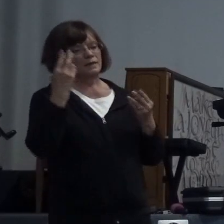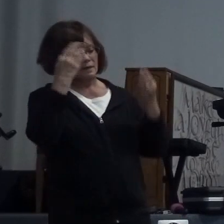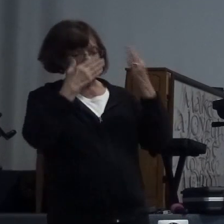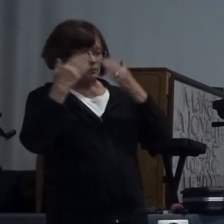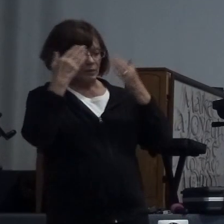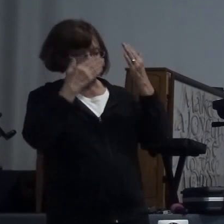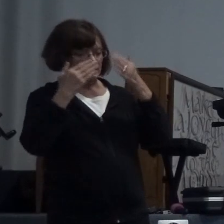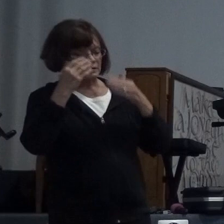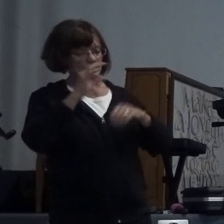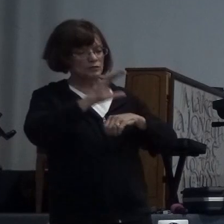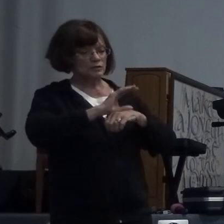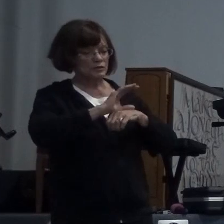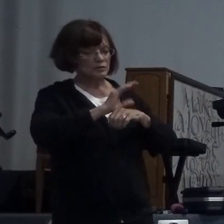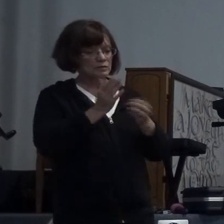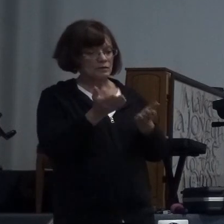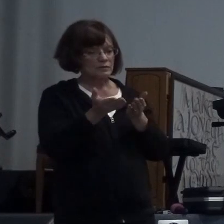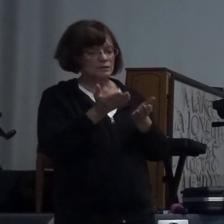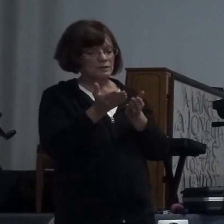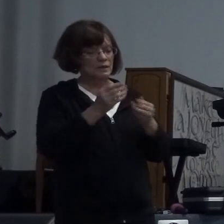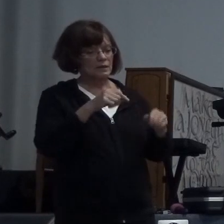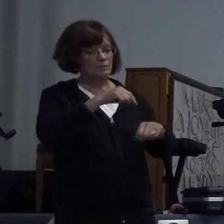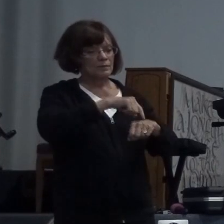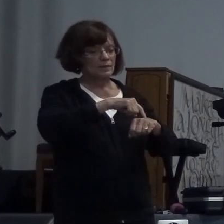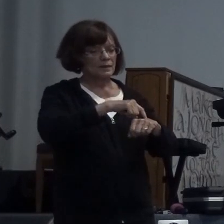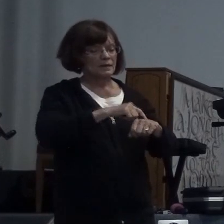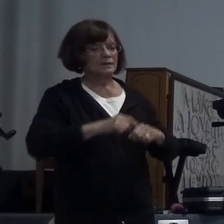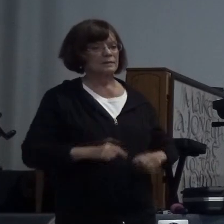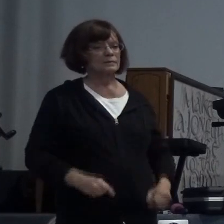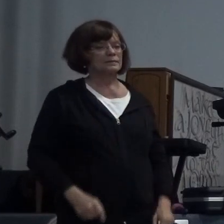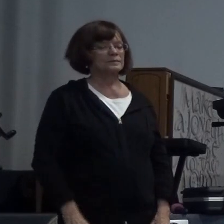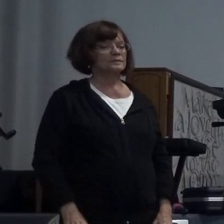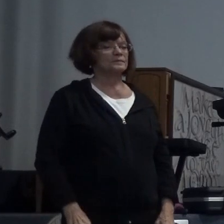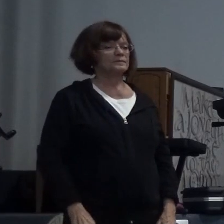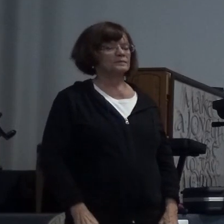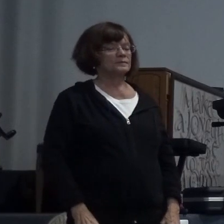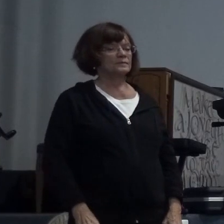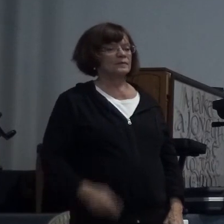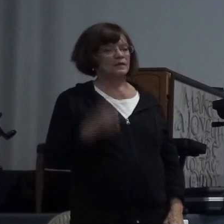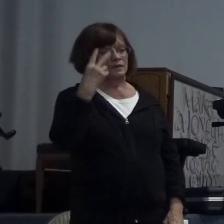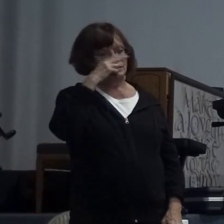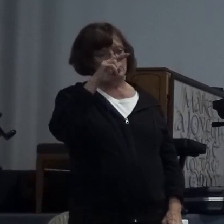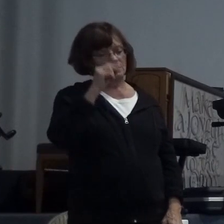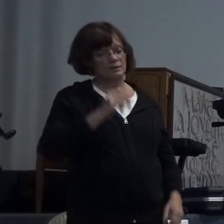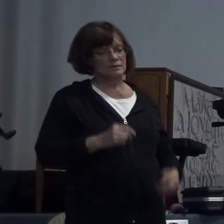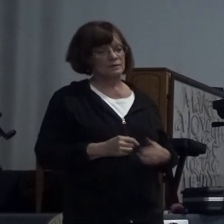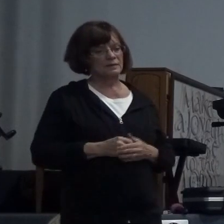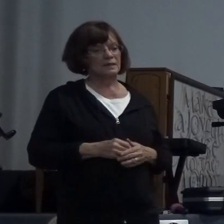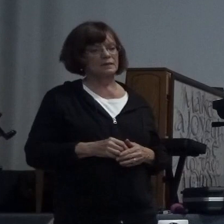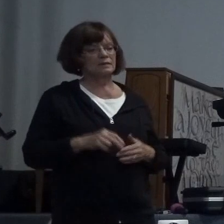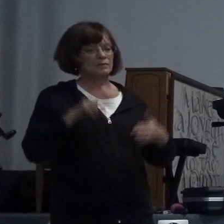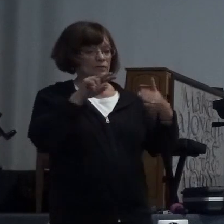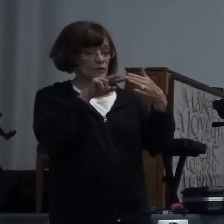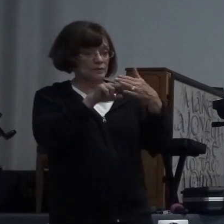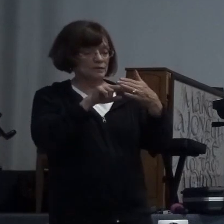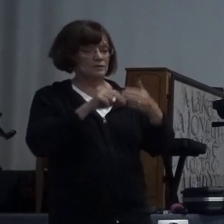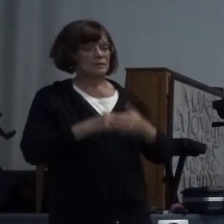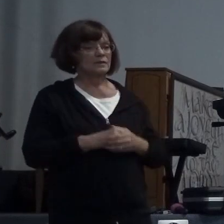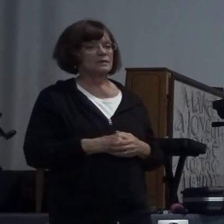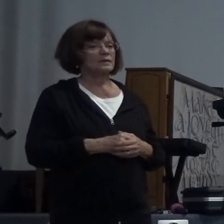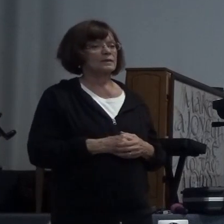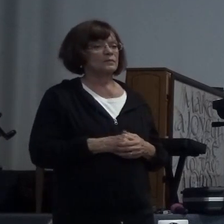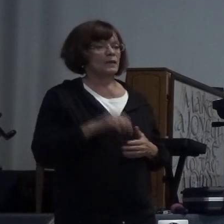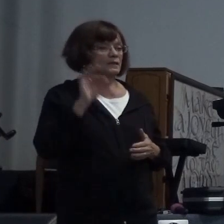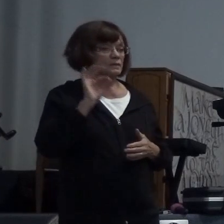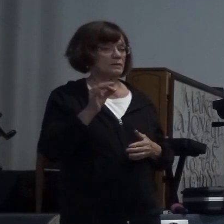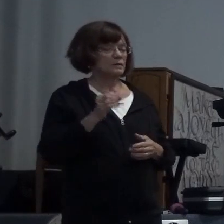we're here to take it over and run it for him while he's gone, and we look forward to him coming back. So we most